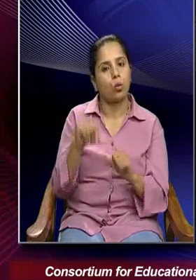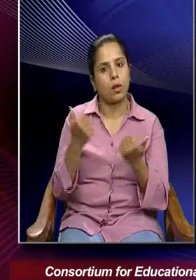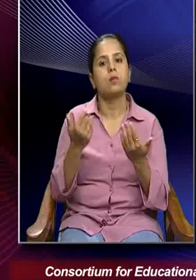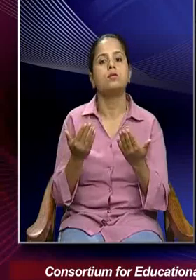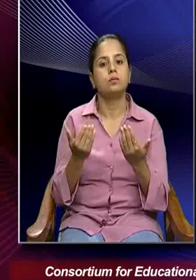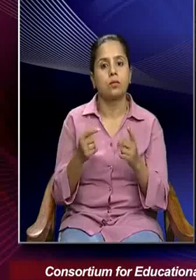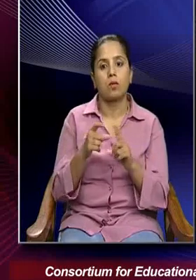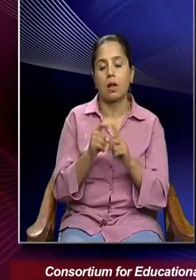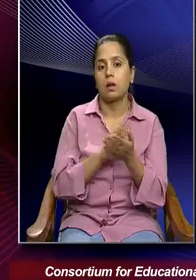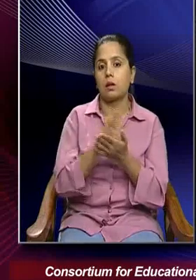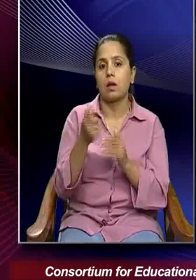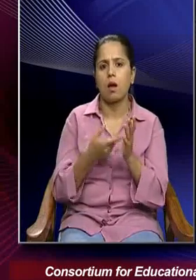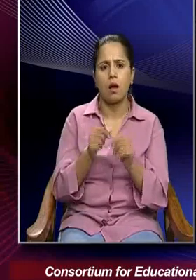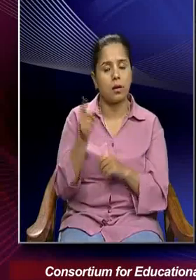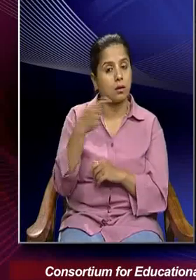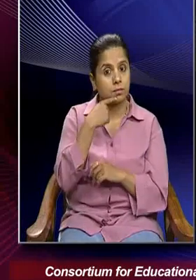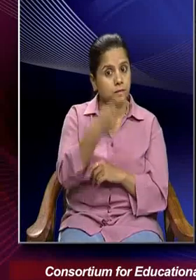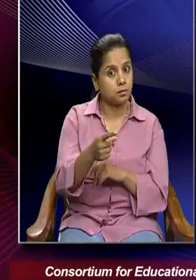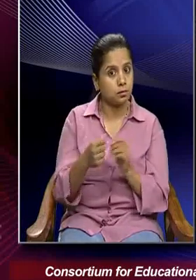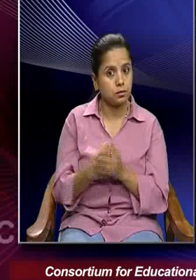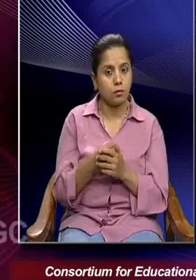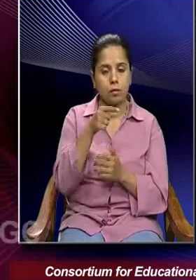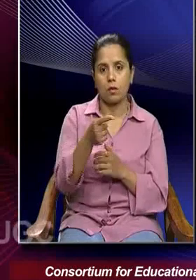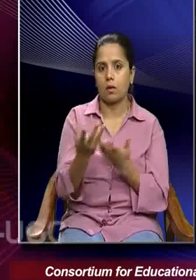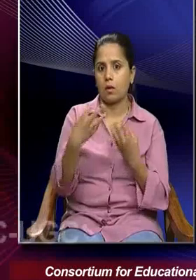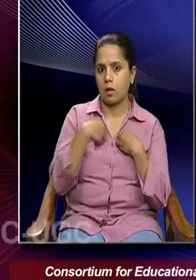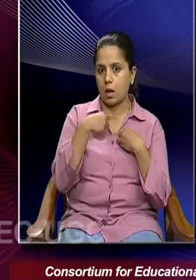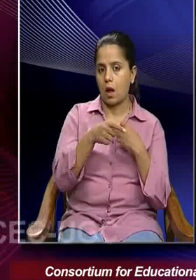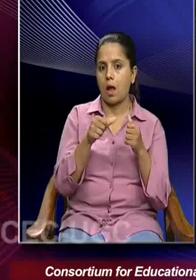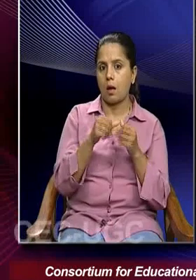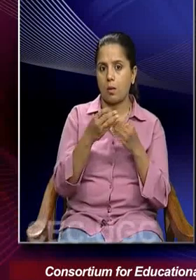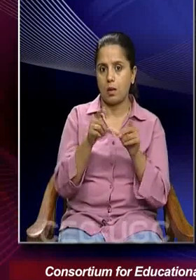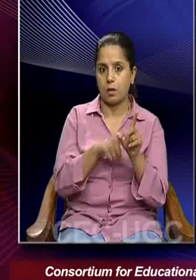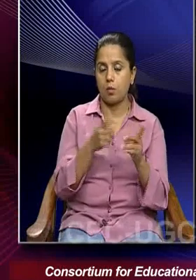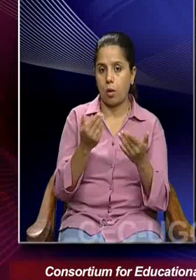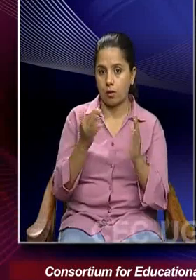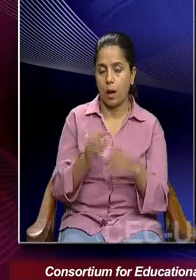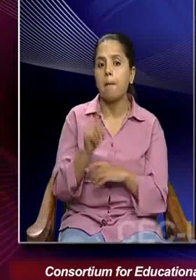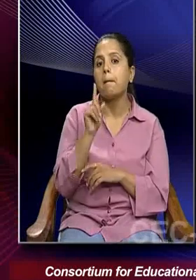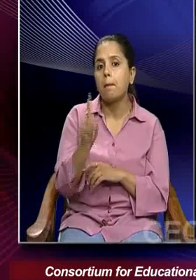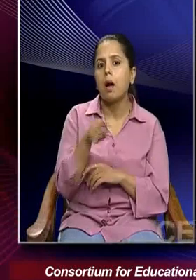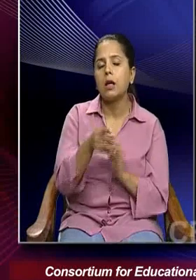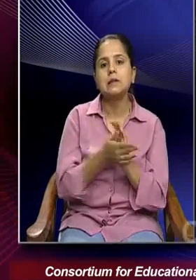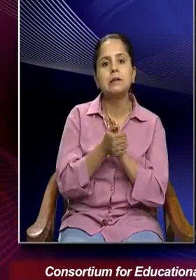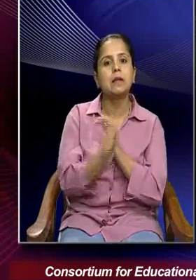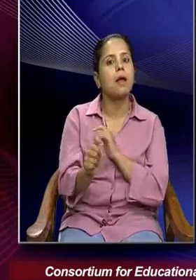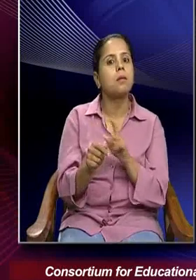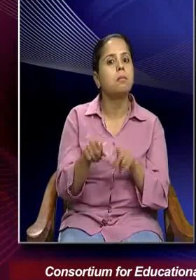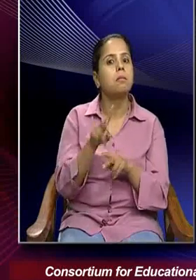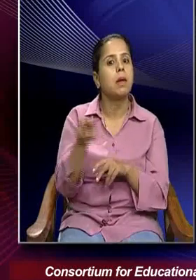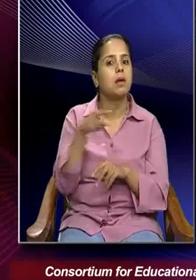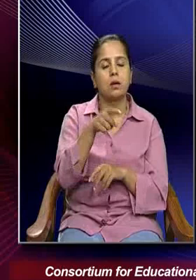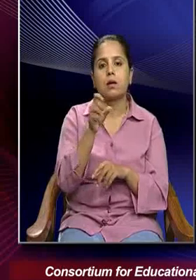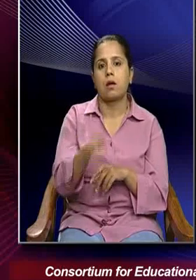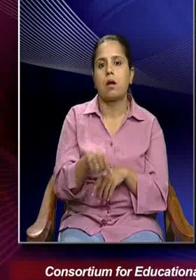So dharana is not an innate ability, but it is a skill that can